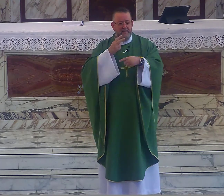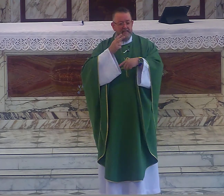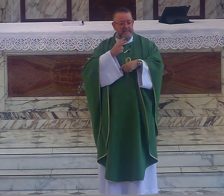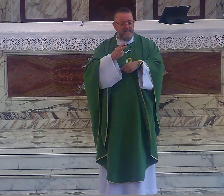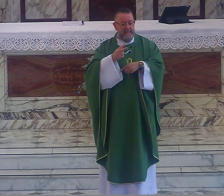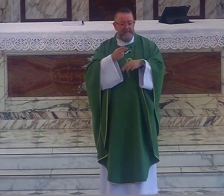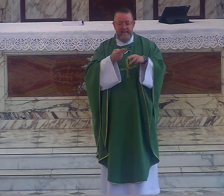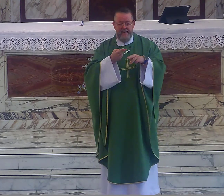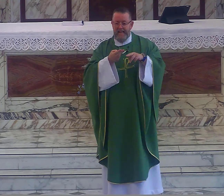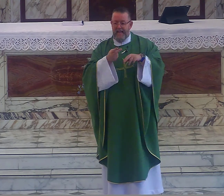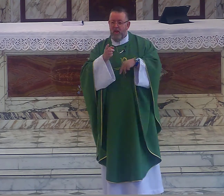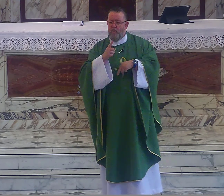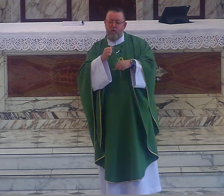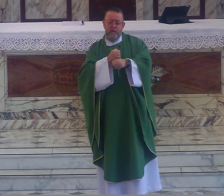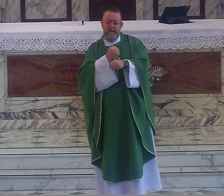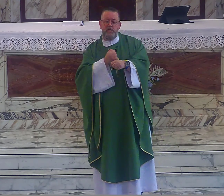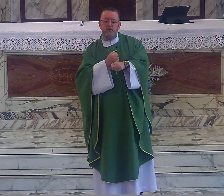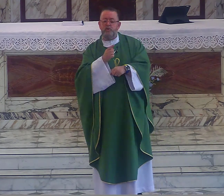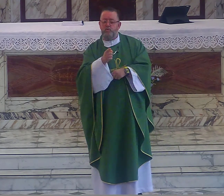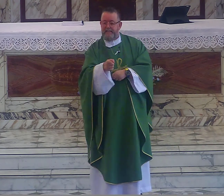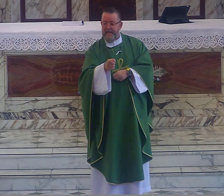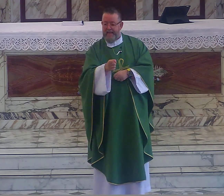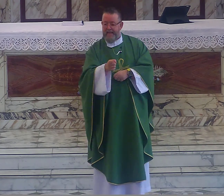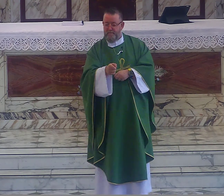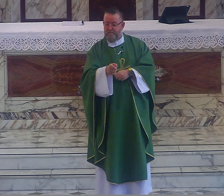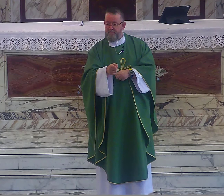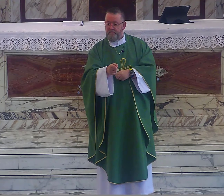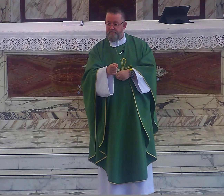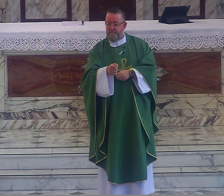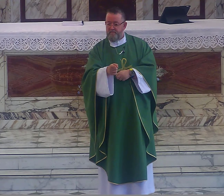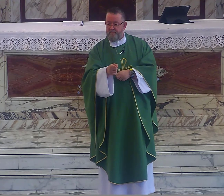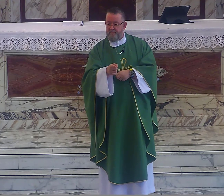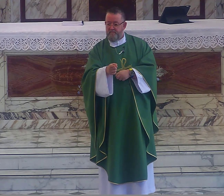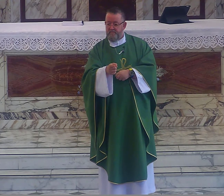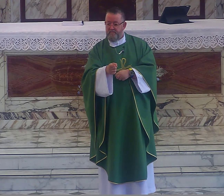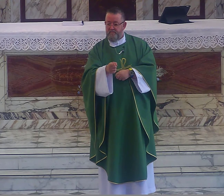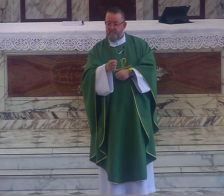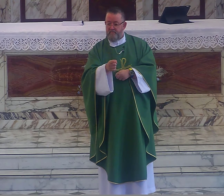Let us see what we can do to him.